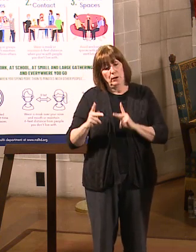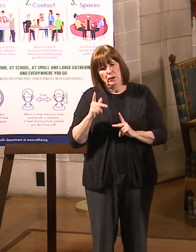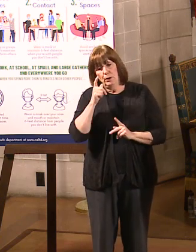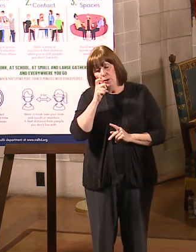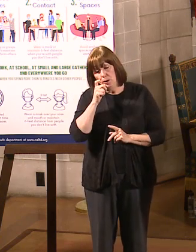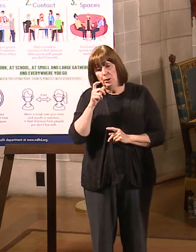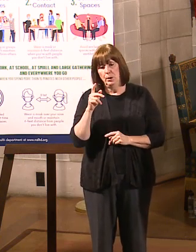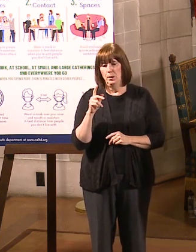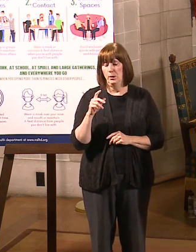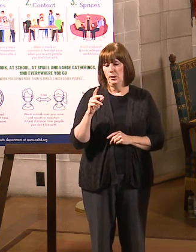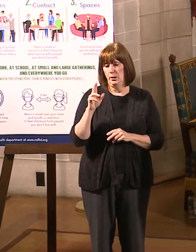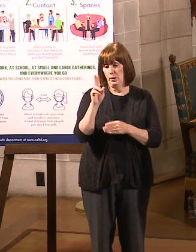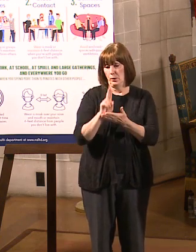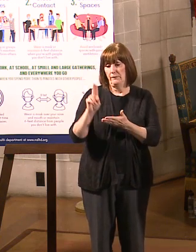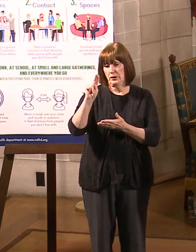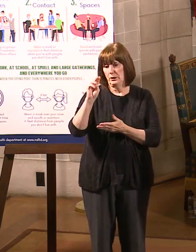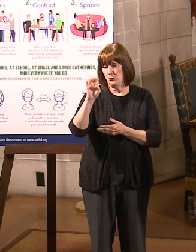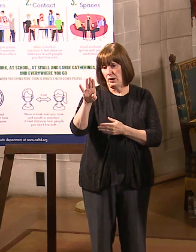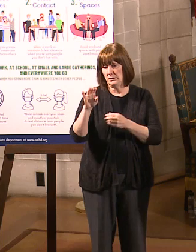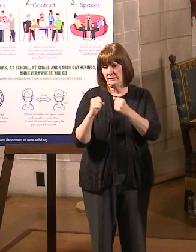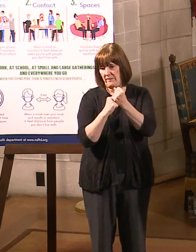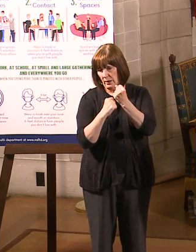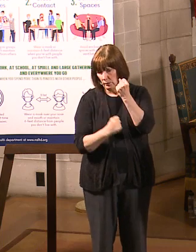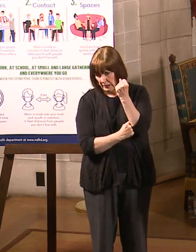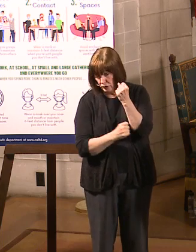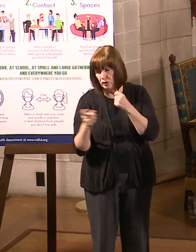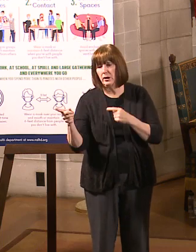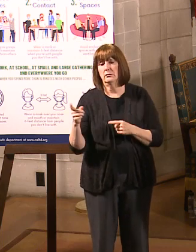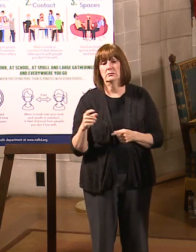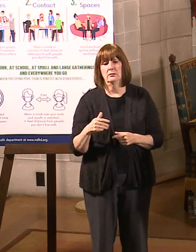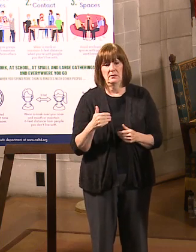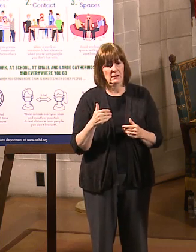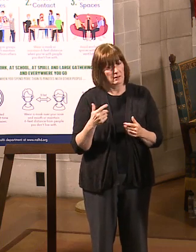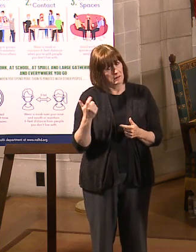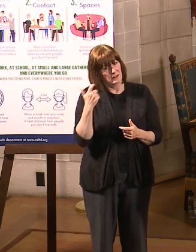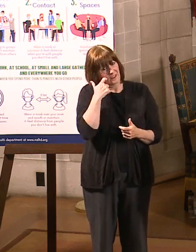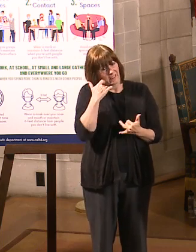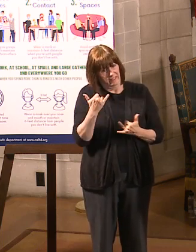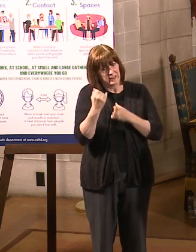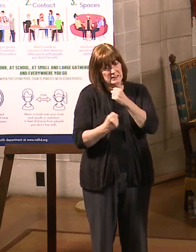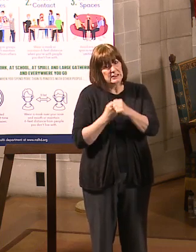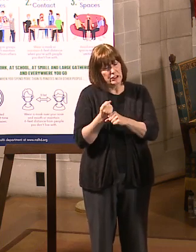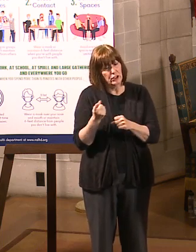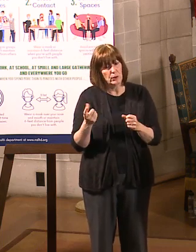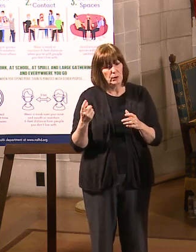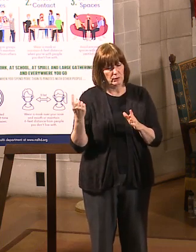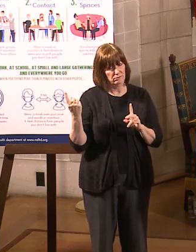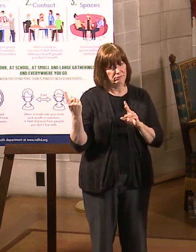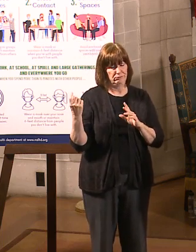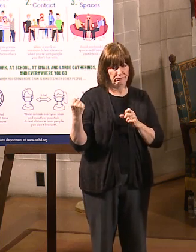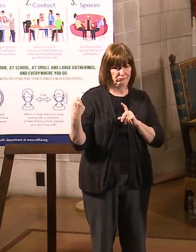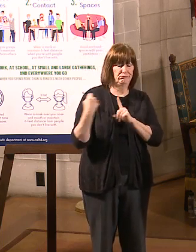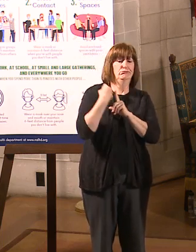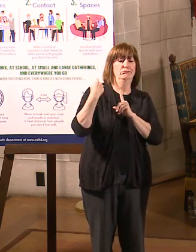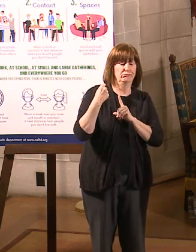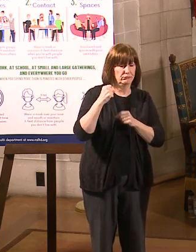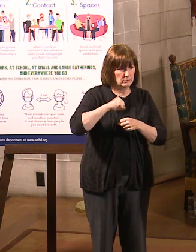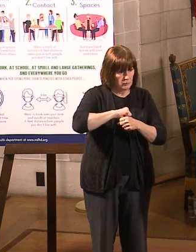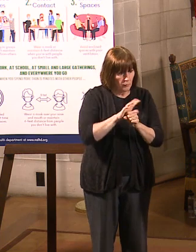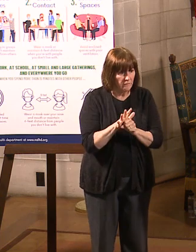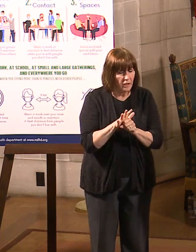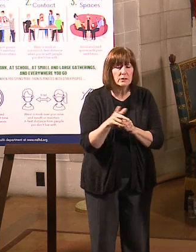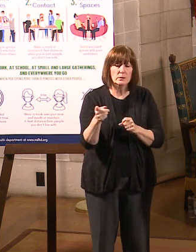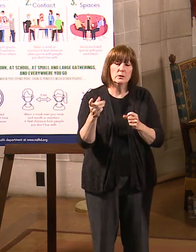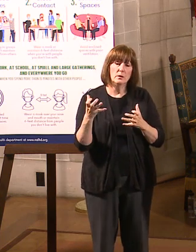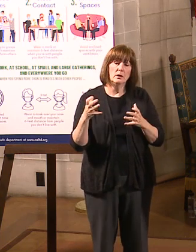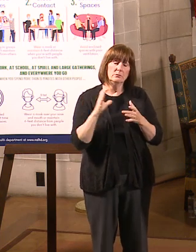Nebraska Foundation, had a scare with coronavirus earlier this year, and he is here to tell us a little bit about his experience. And